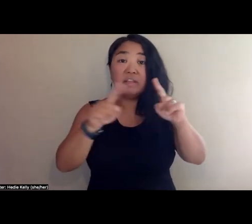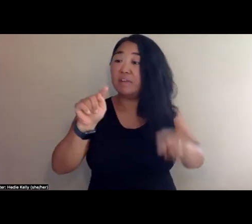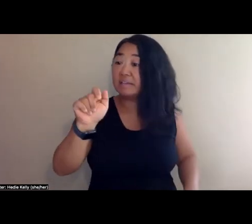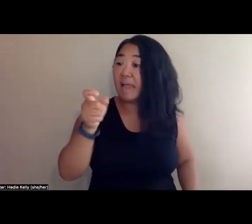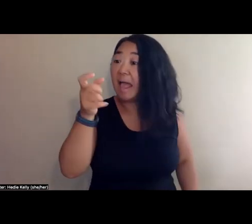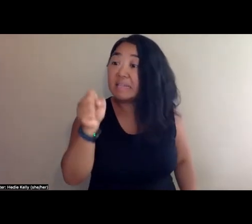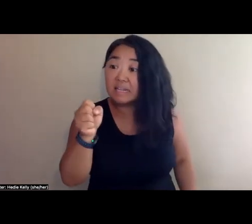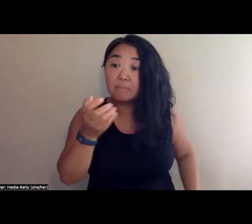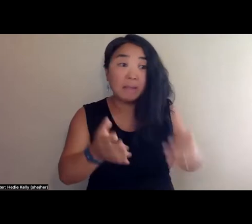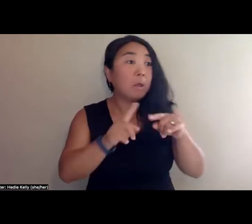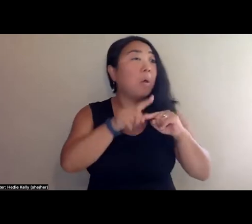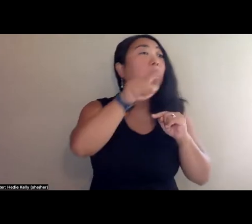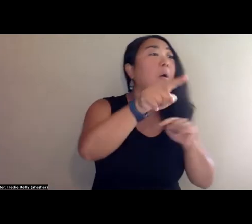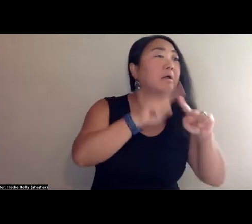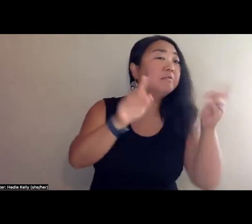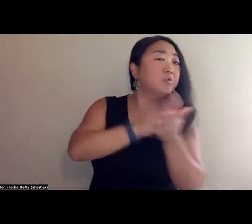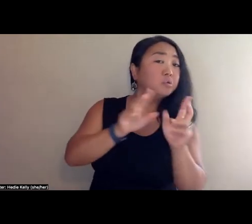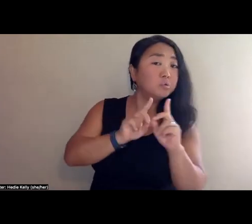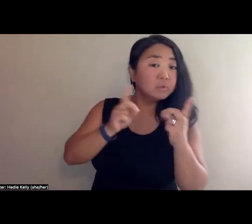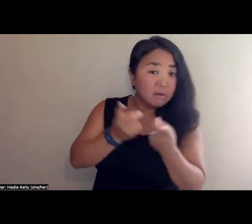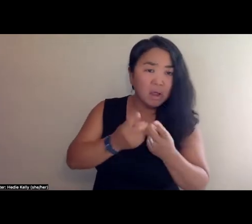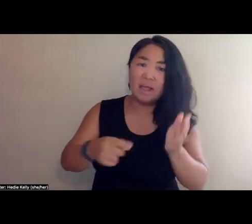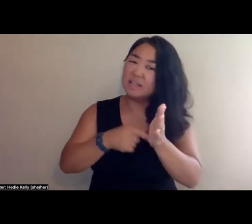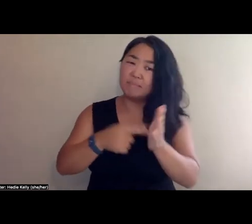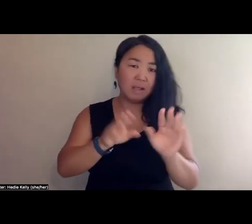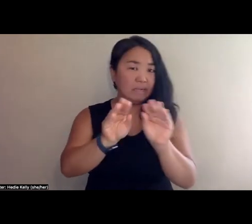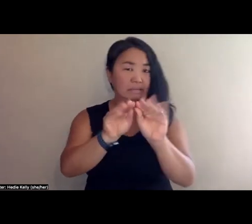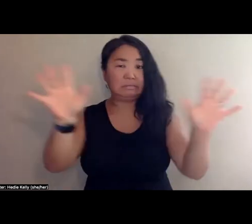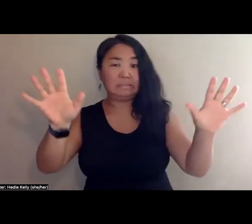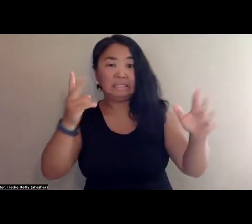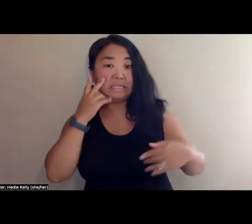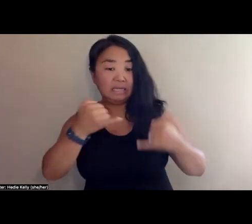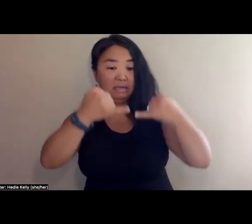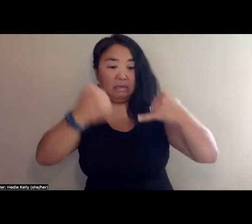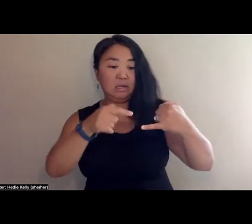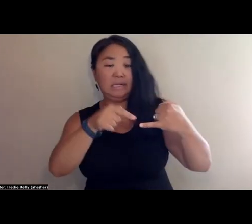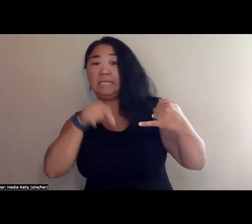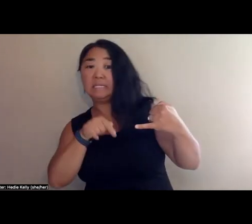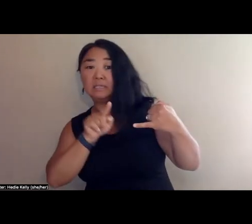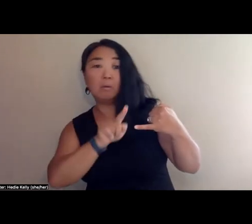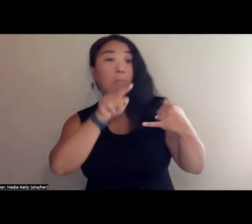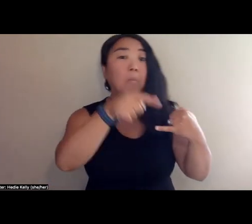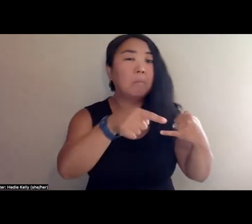school districts. Sometimes there's very clear distinctions between what's on this side of the border and what's on that side of the border.